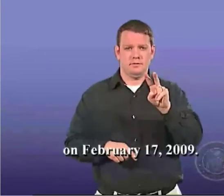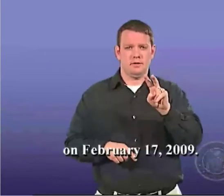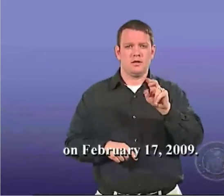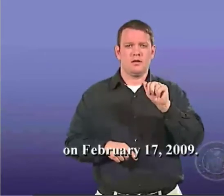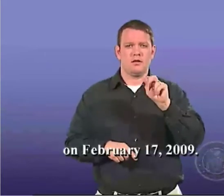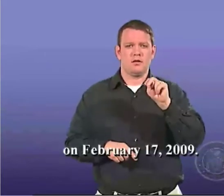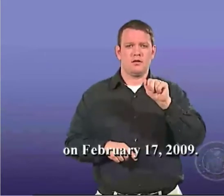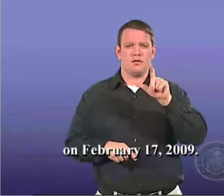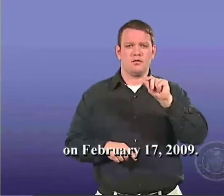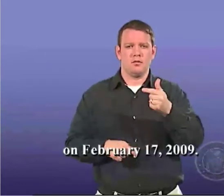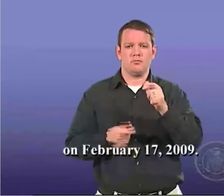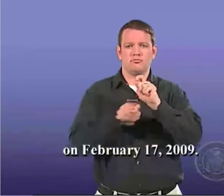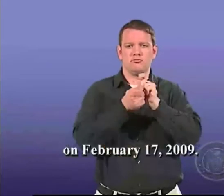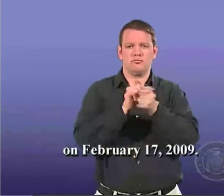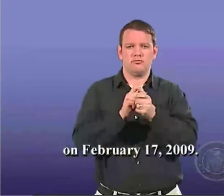17, 2009.